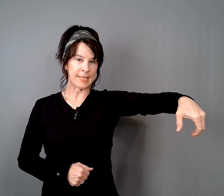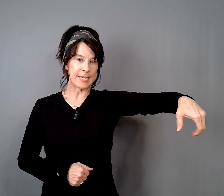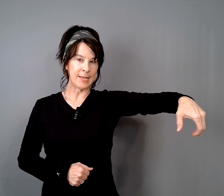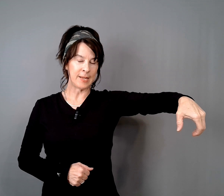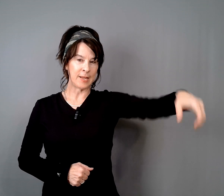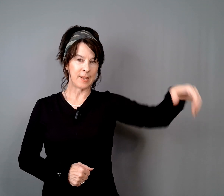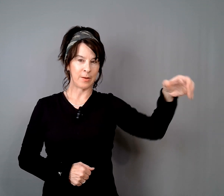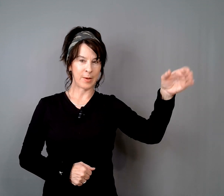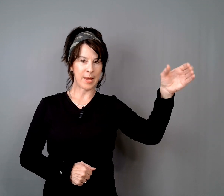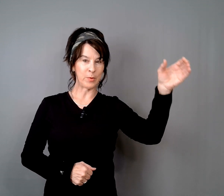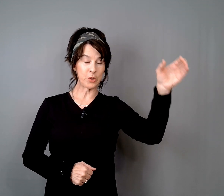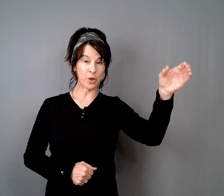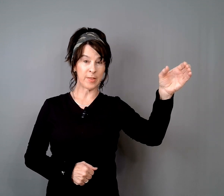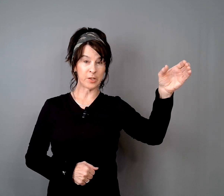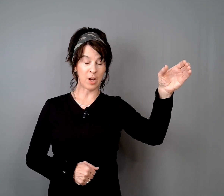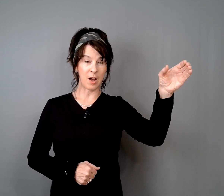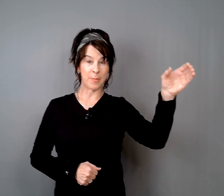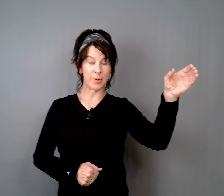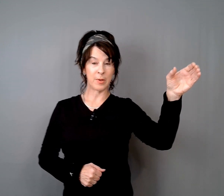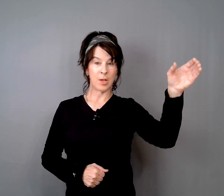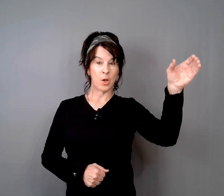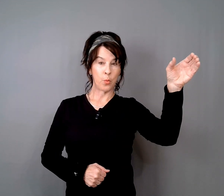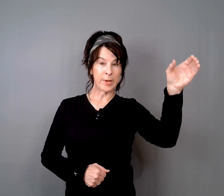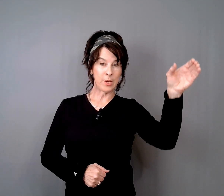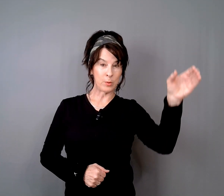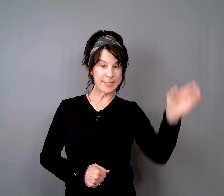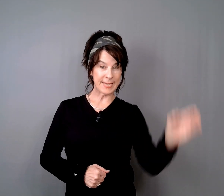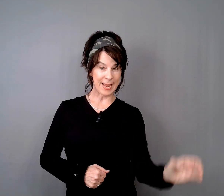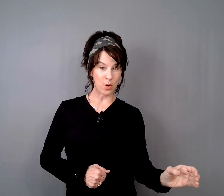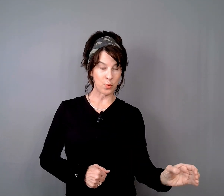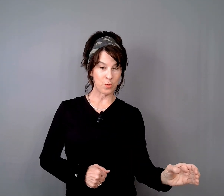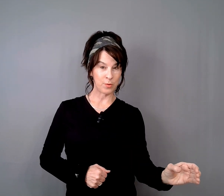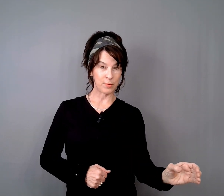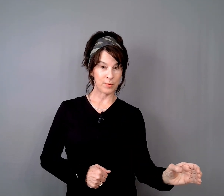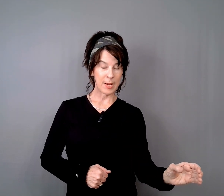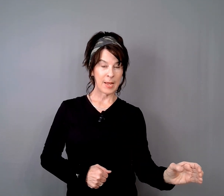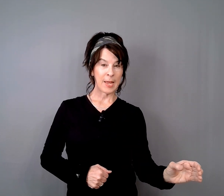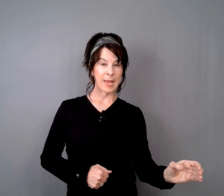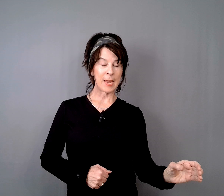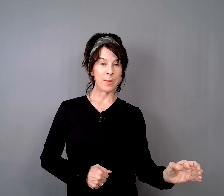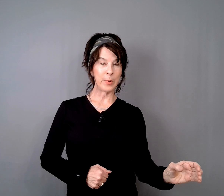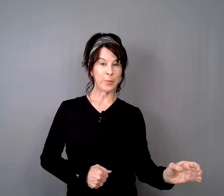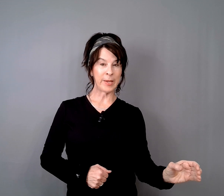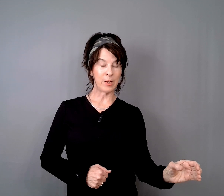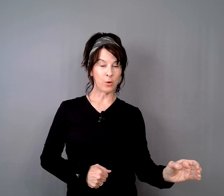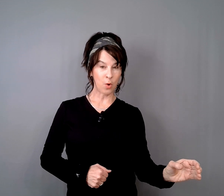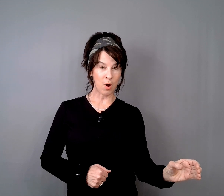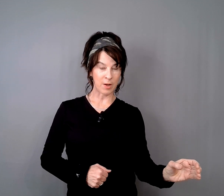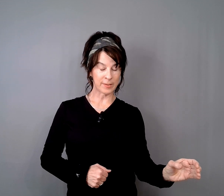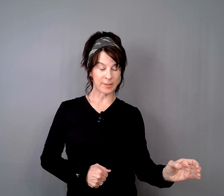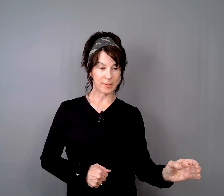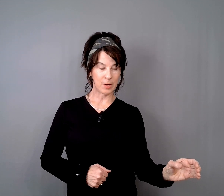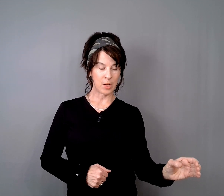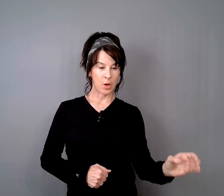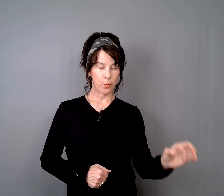C? Okay, we start at the top, we go down, and when we cross, we